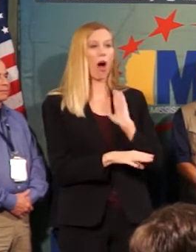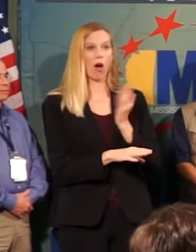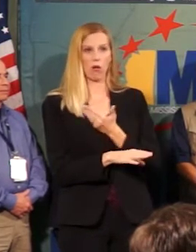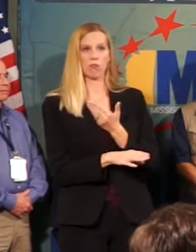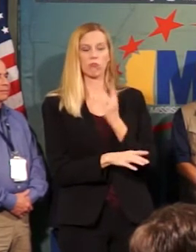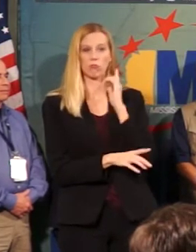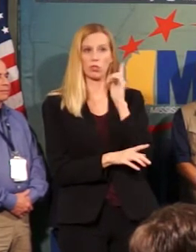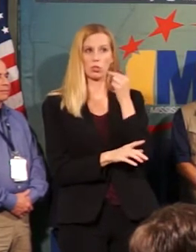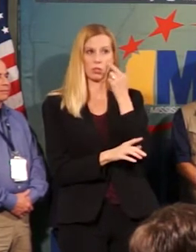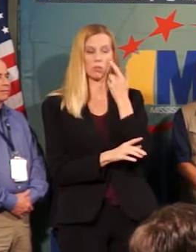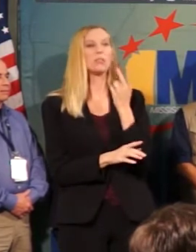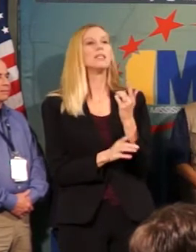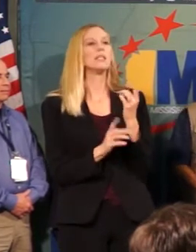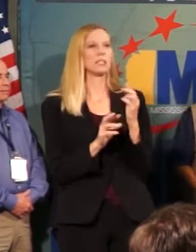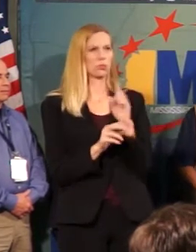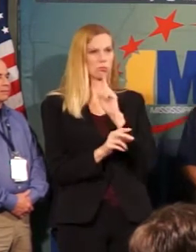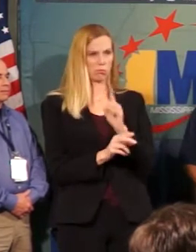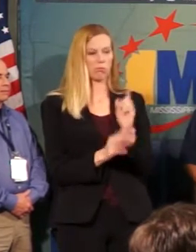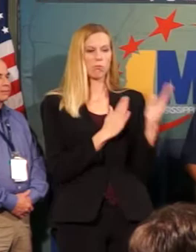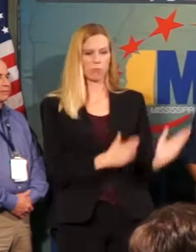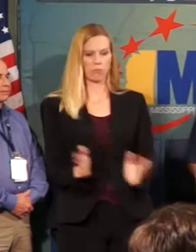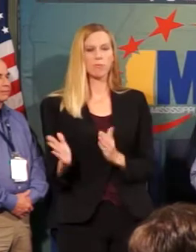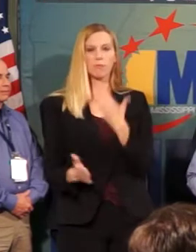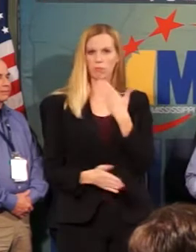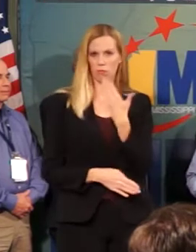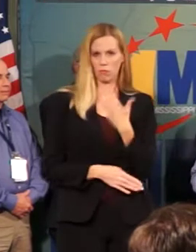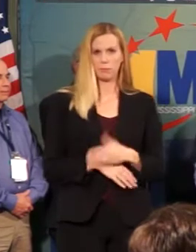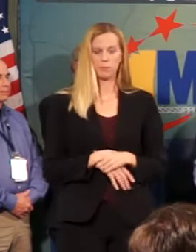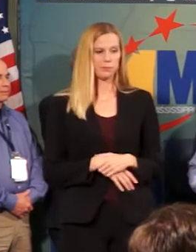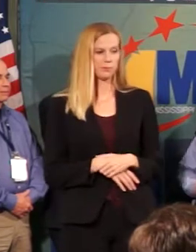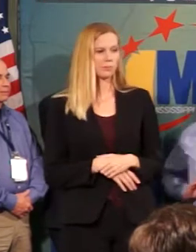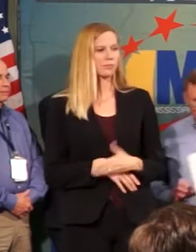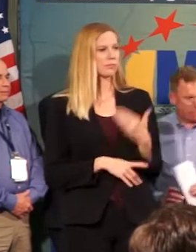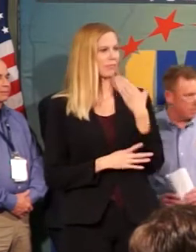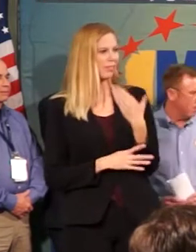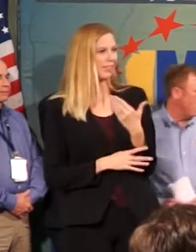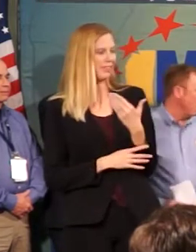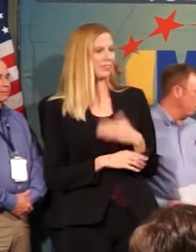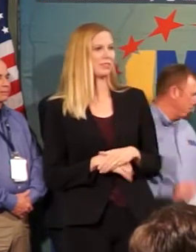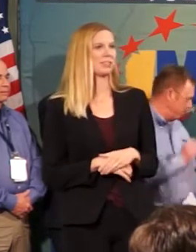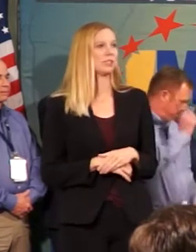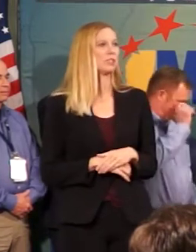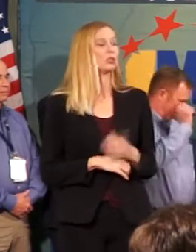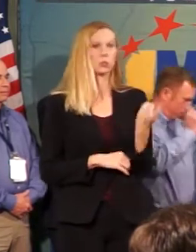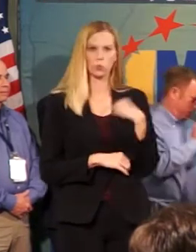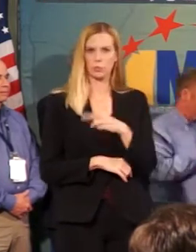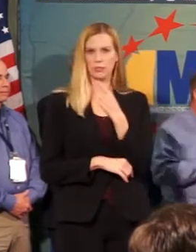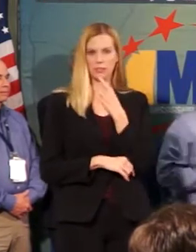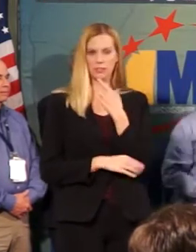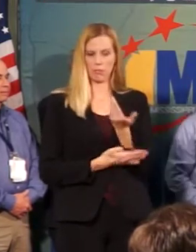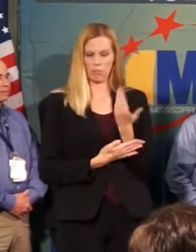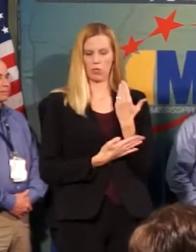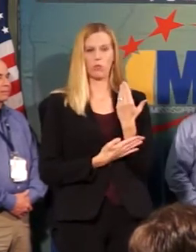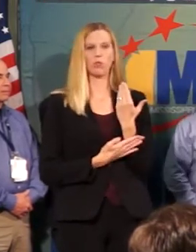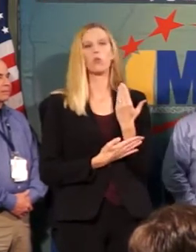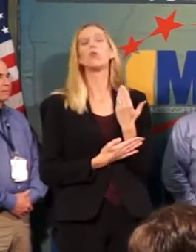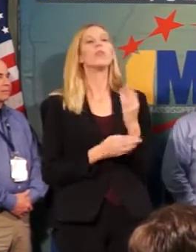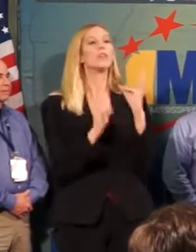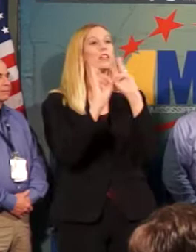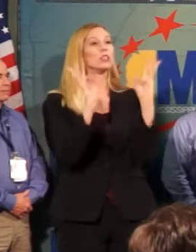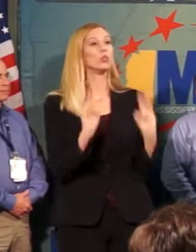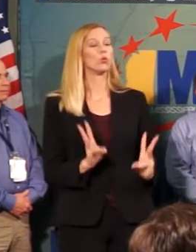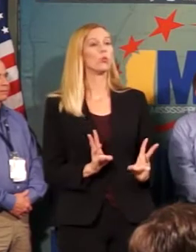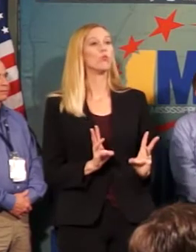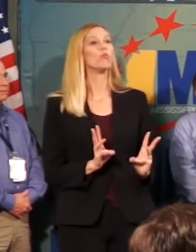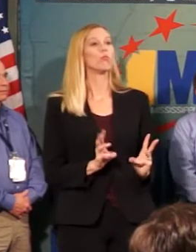prepared. Thank you. Thank you, Colonel. As we said earlier, there is a weather condition on the Mississippi